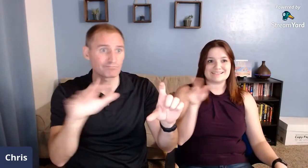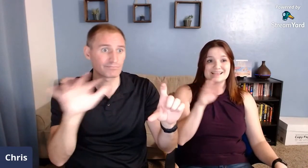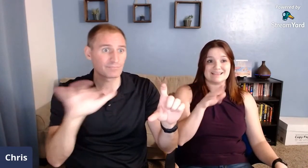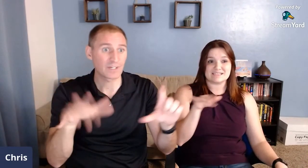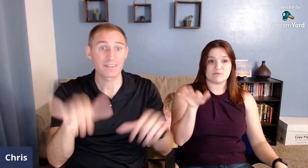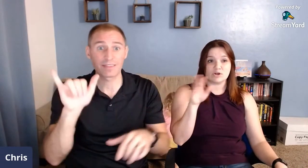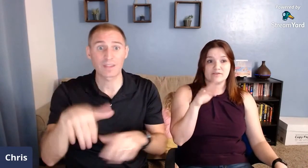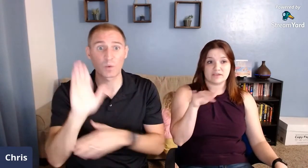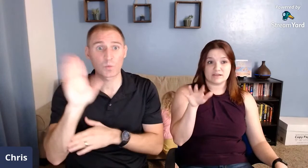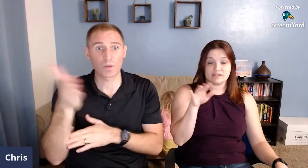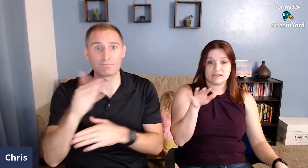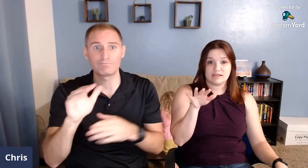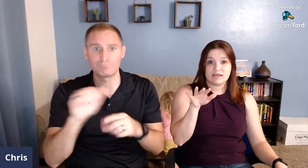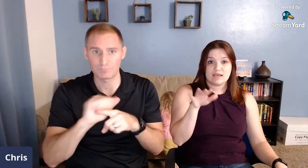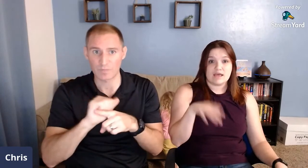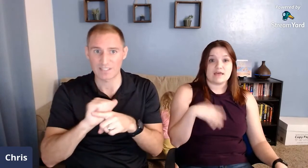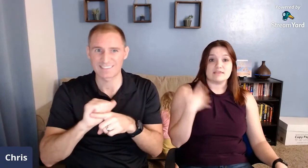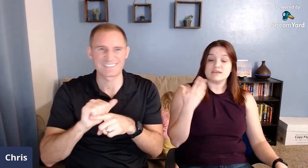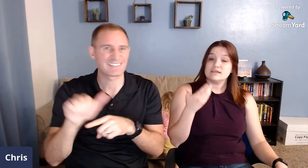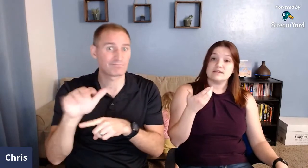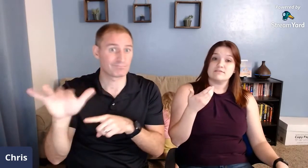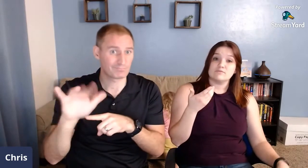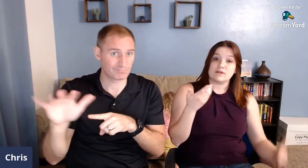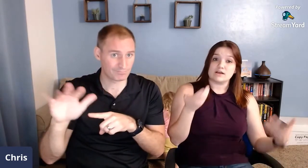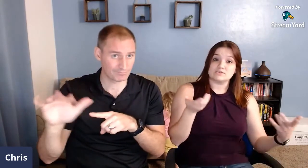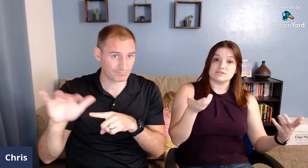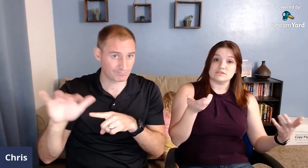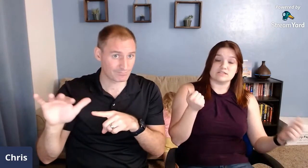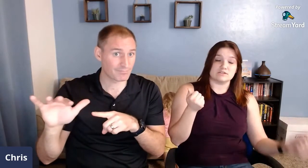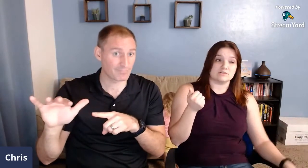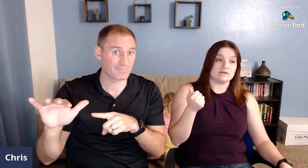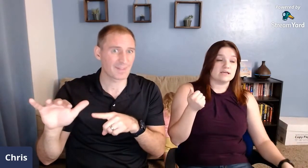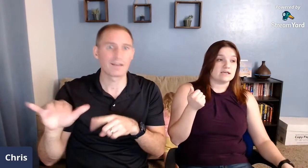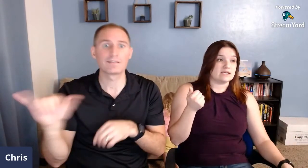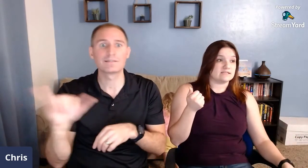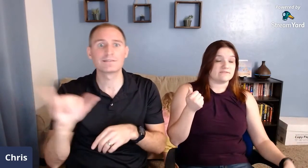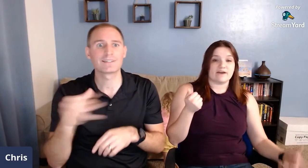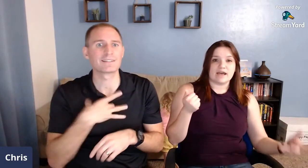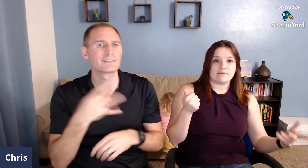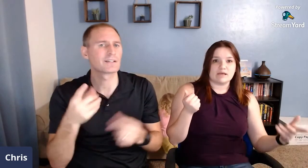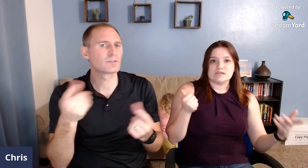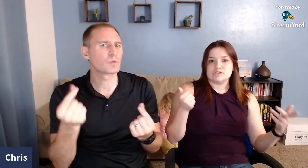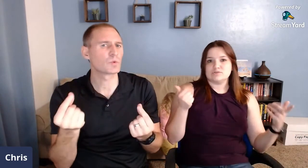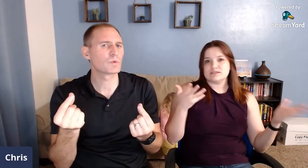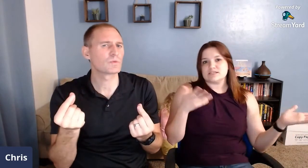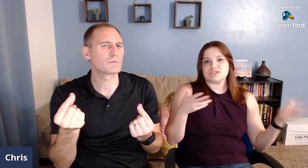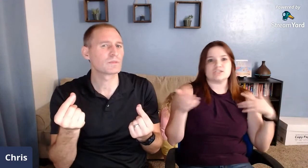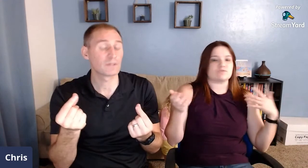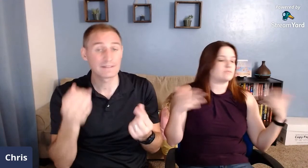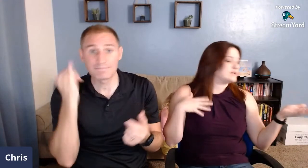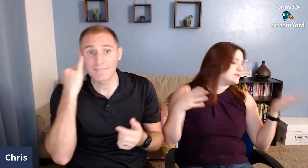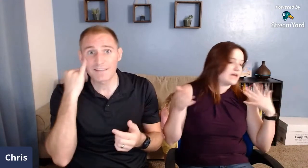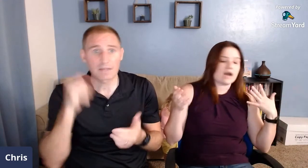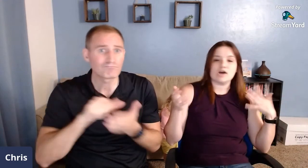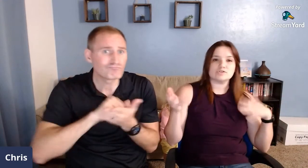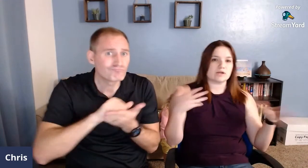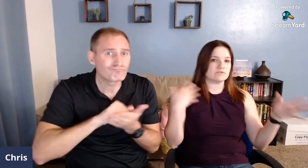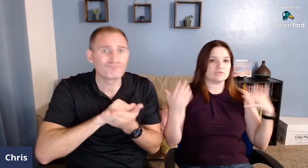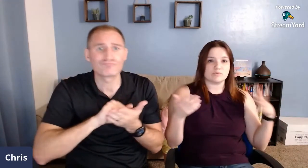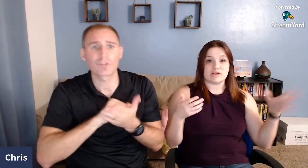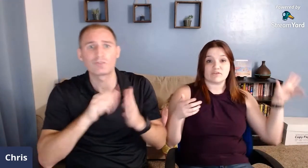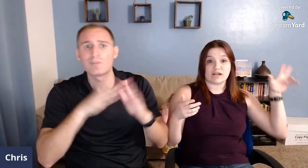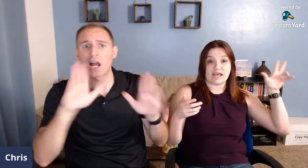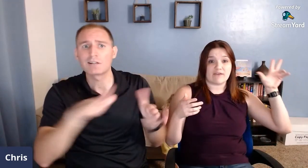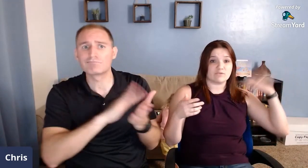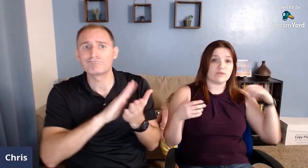to practice in this part of it. And then what I also like to do is, if I'm doing the dishes or I'm cleaning the house or I'm